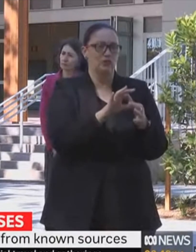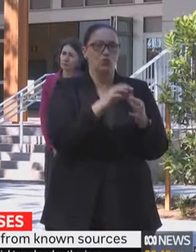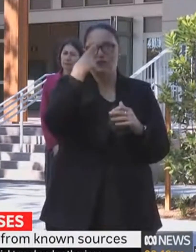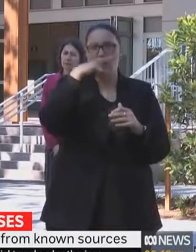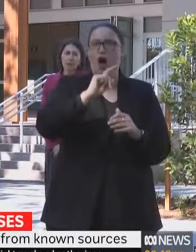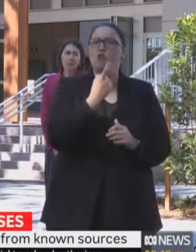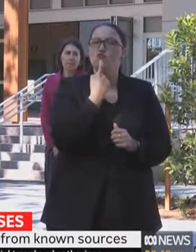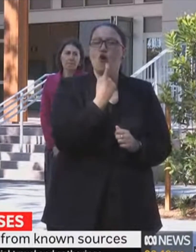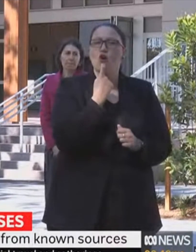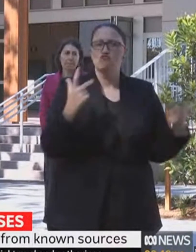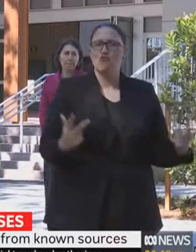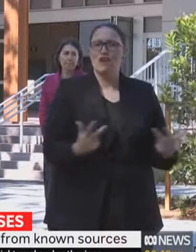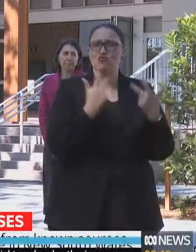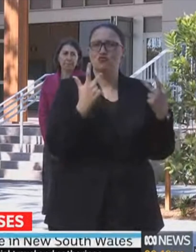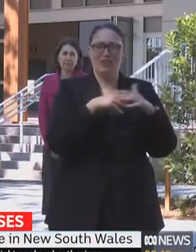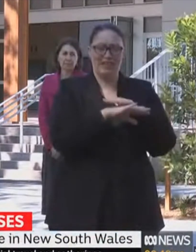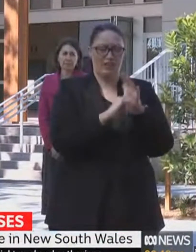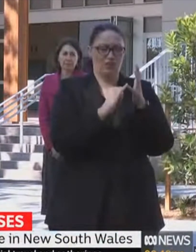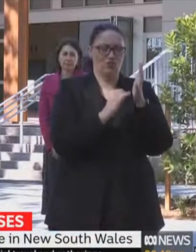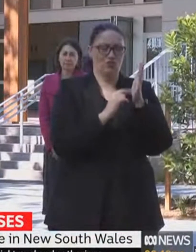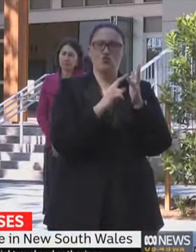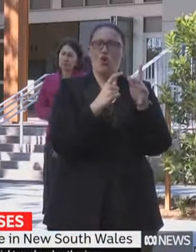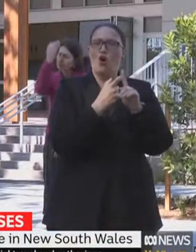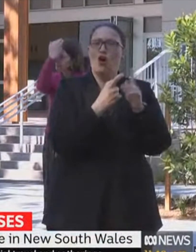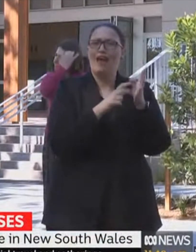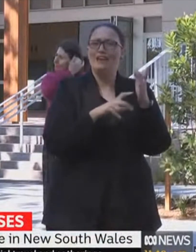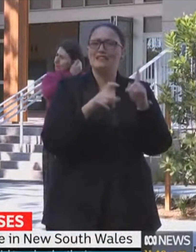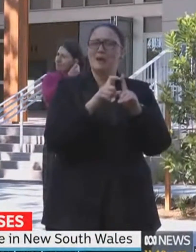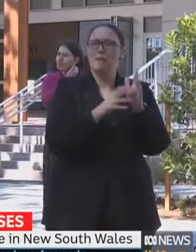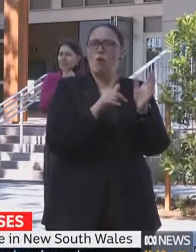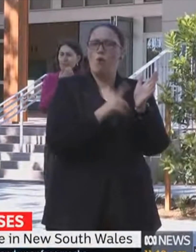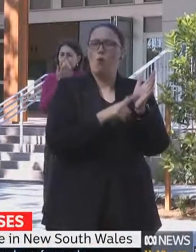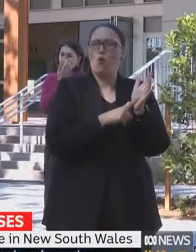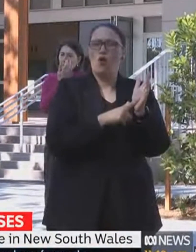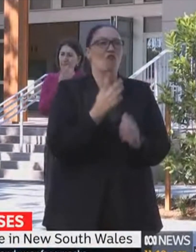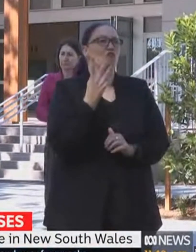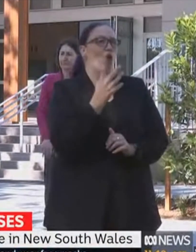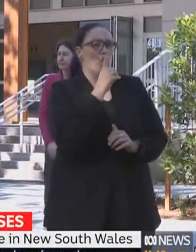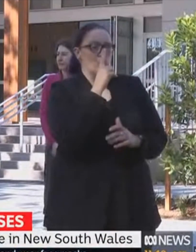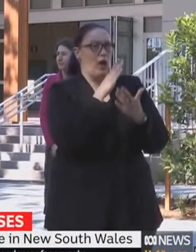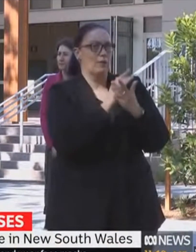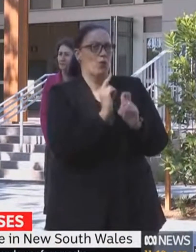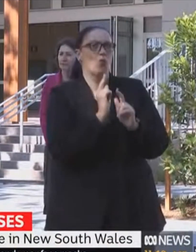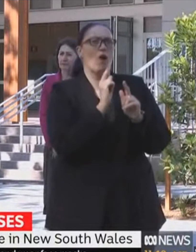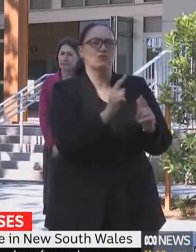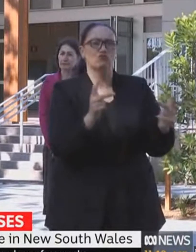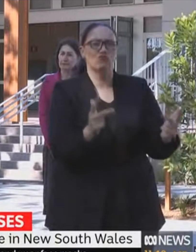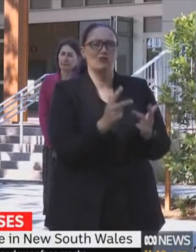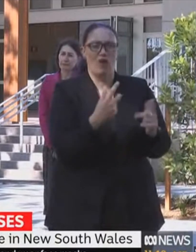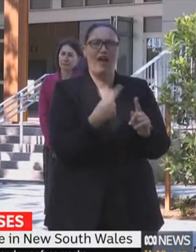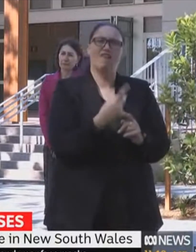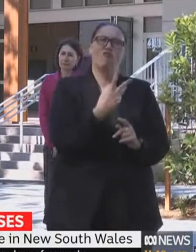Rock restaurant in Stockland Mall, Wetherill Park, including four who attended the restaurant and four close